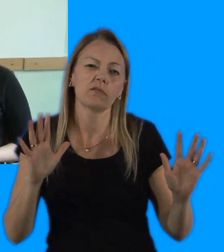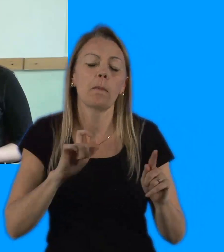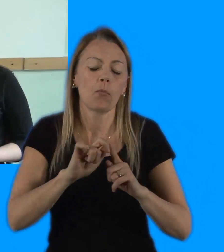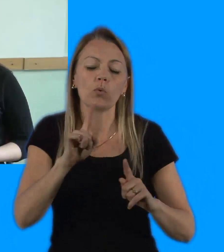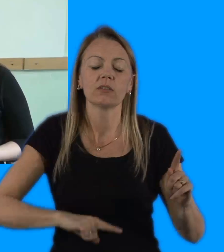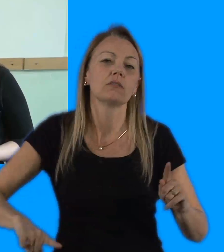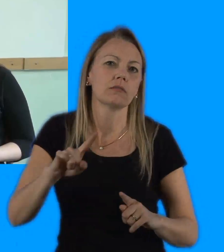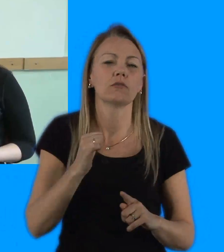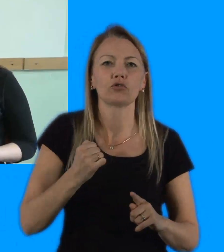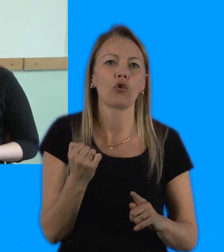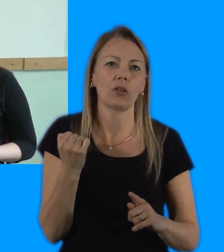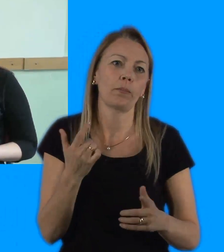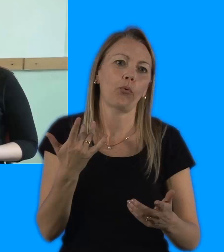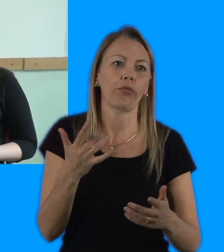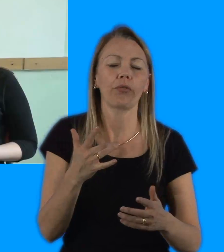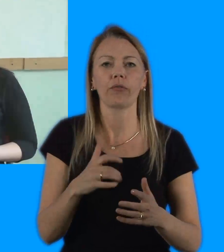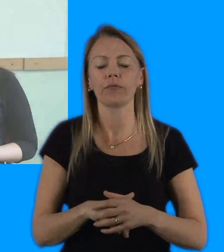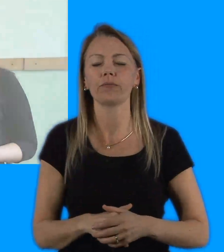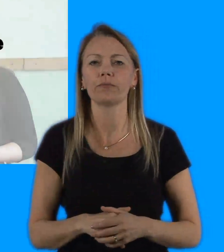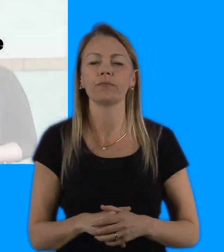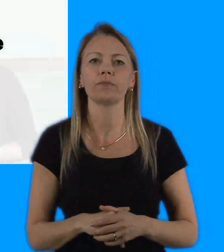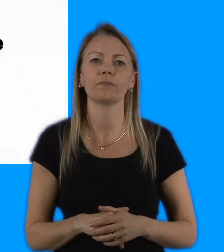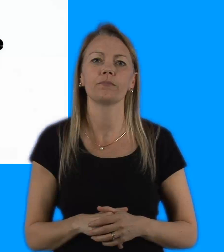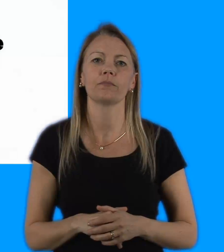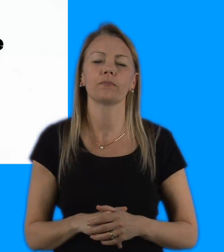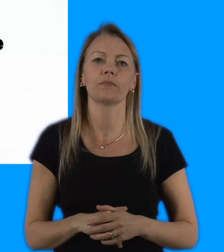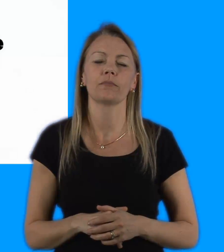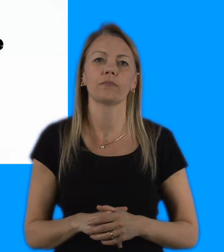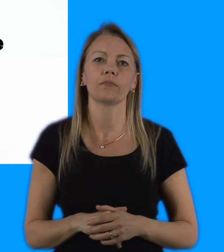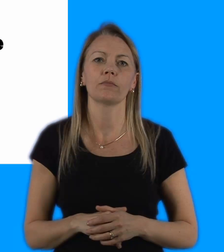and Catholics, obviously both part of the Christian faith.